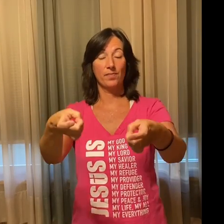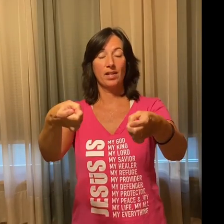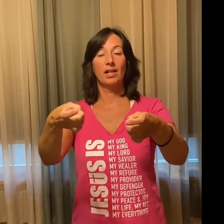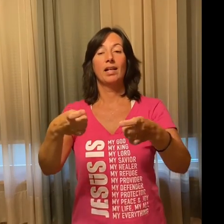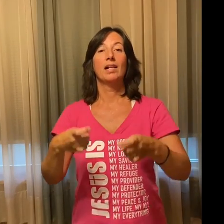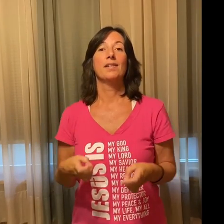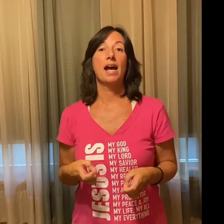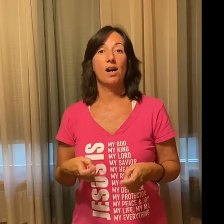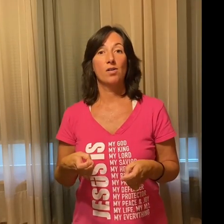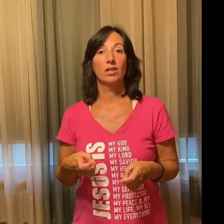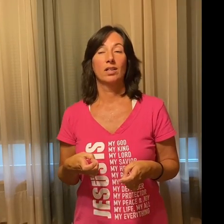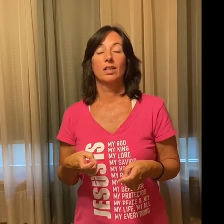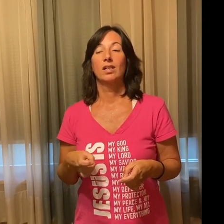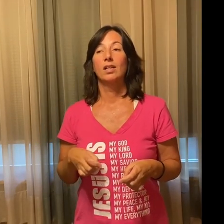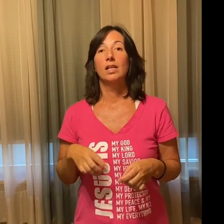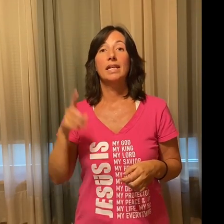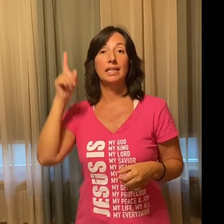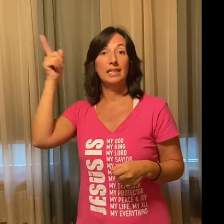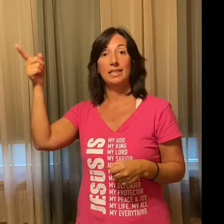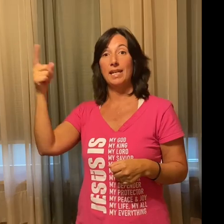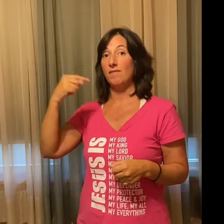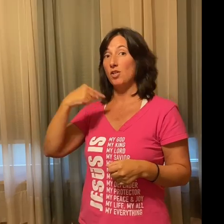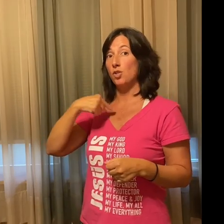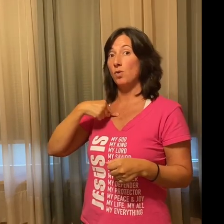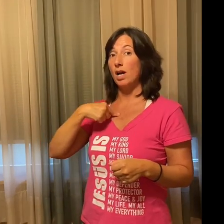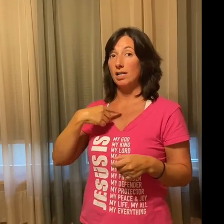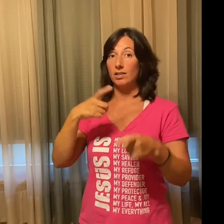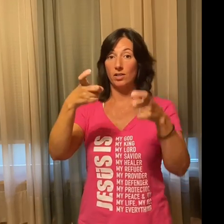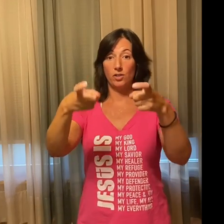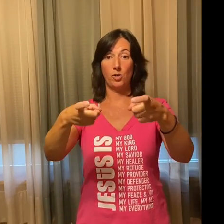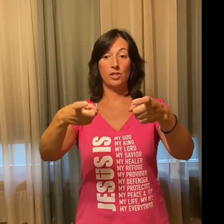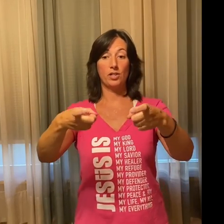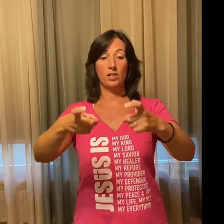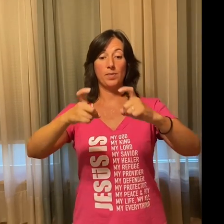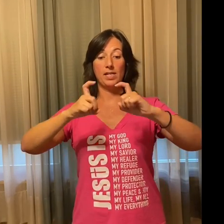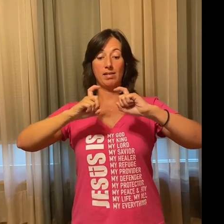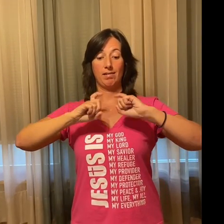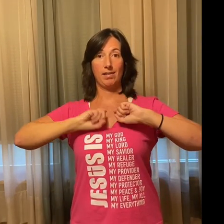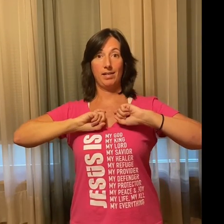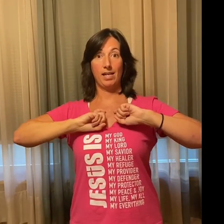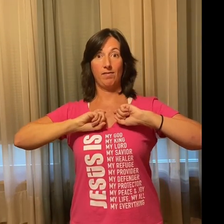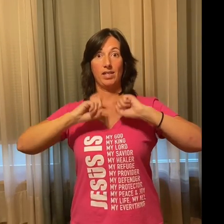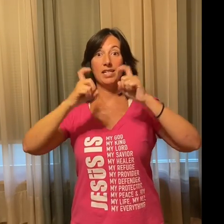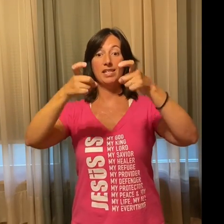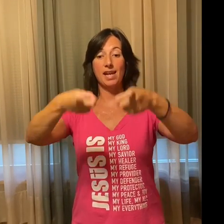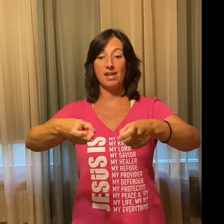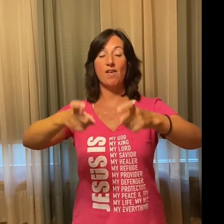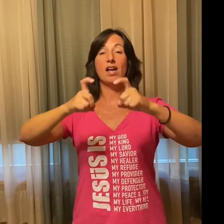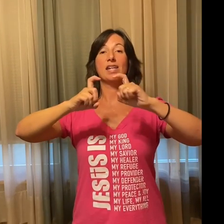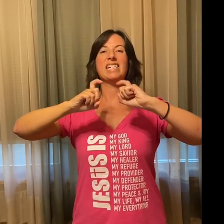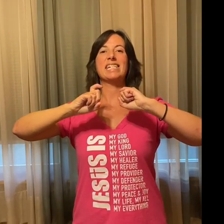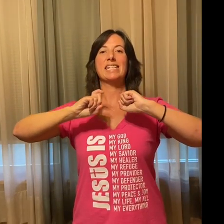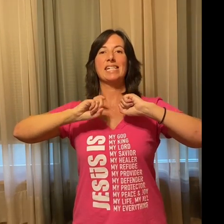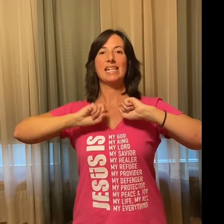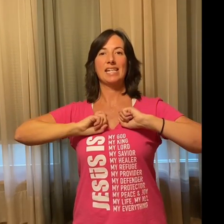gifts. Now, he gave it to us, so it's gonna be gift. He